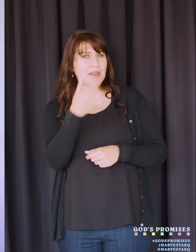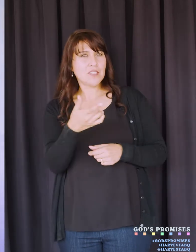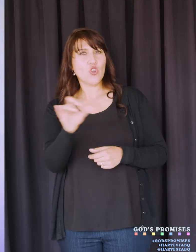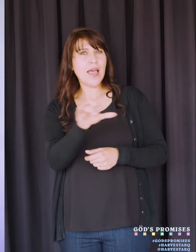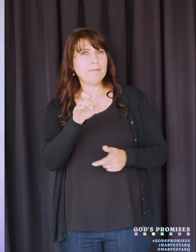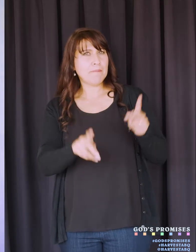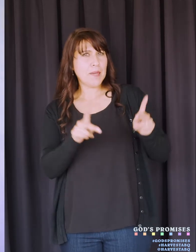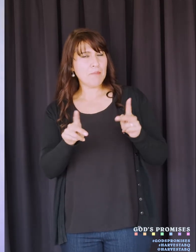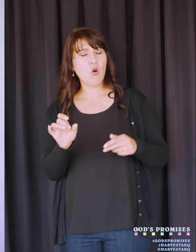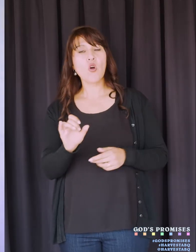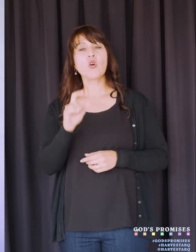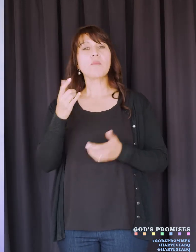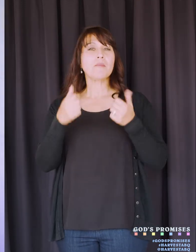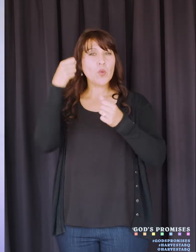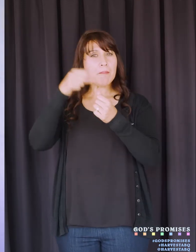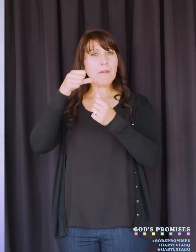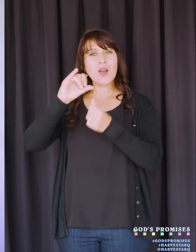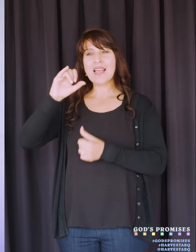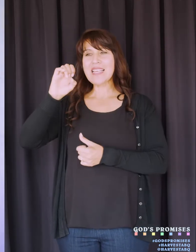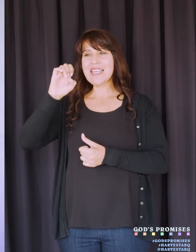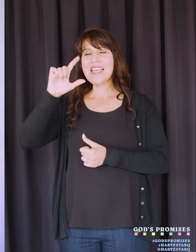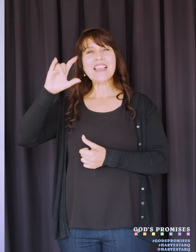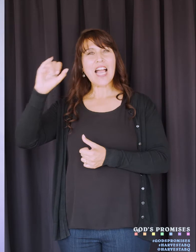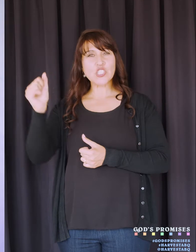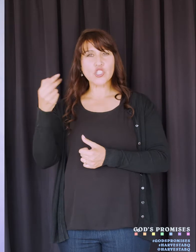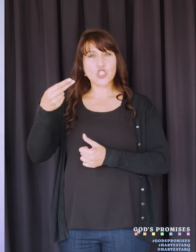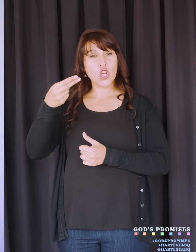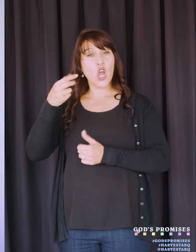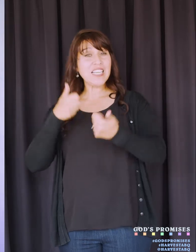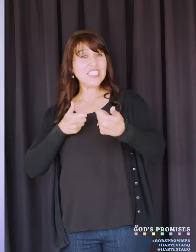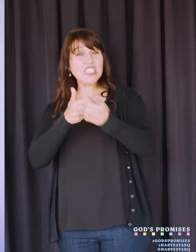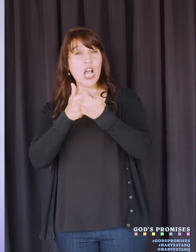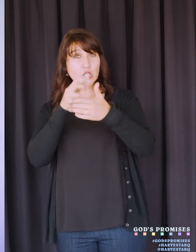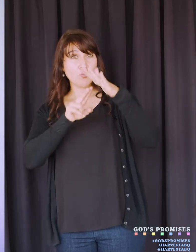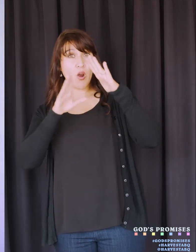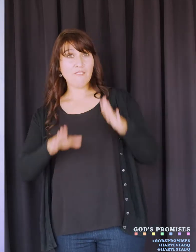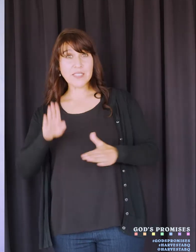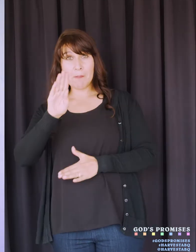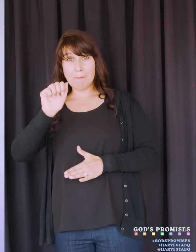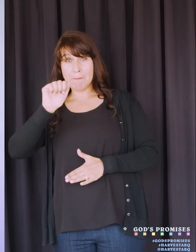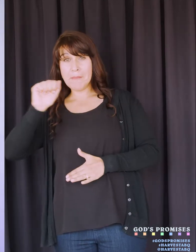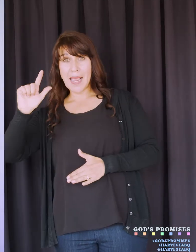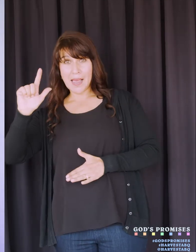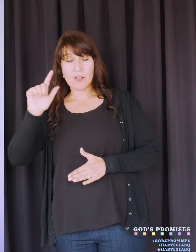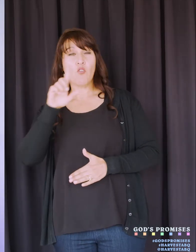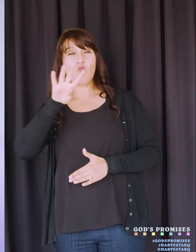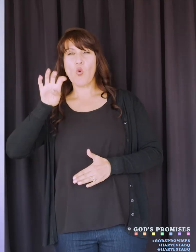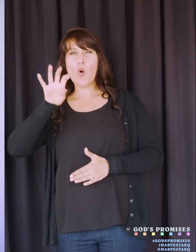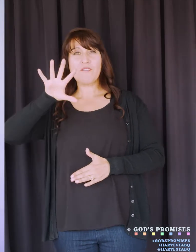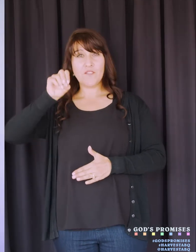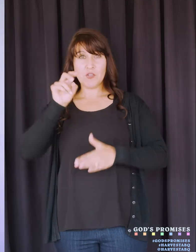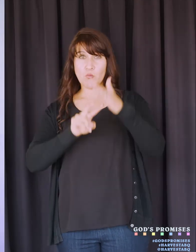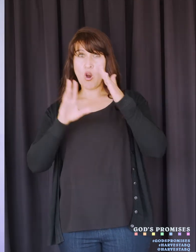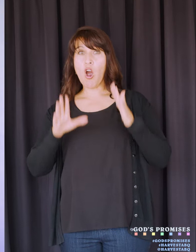might remember when Elijah challenged the prophets of Baal on Mount Carmel. There were 450 prophets that came